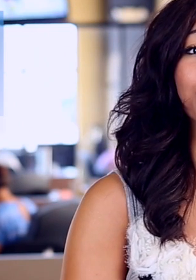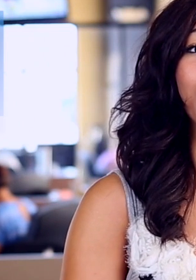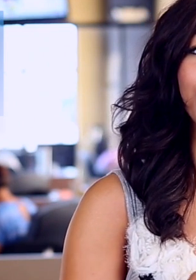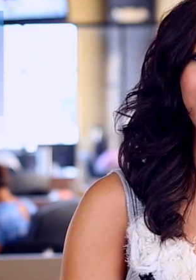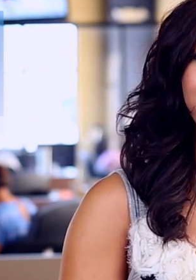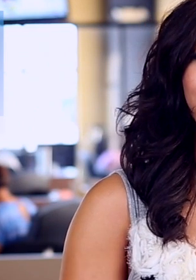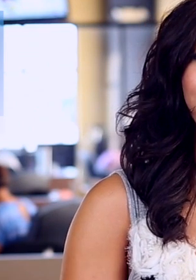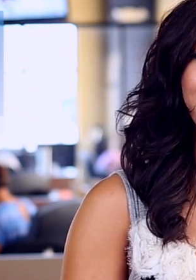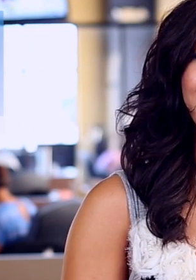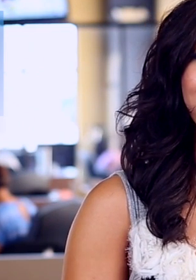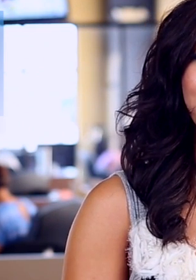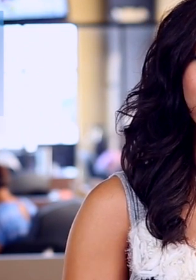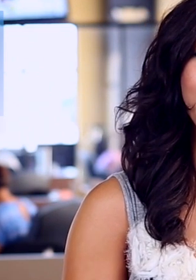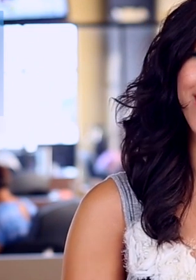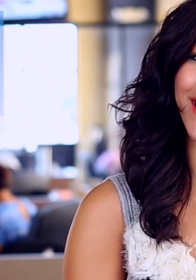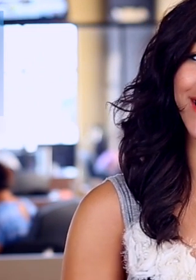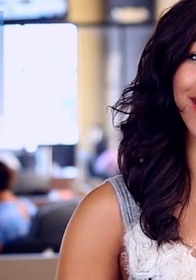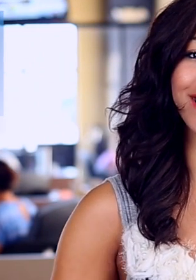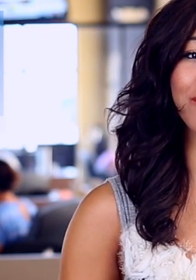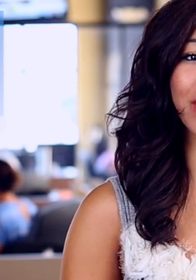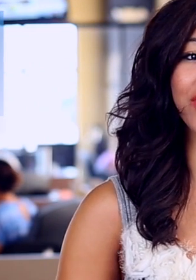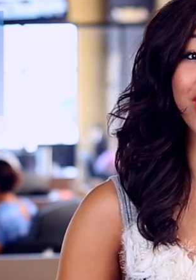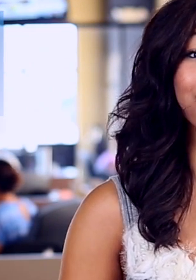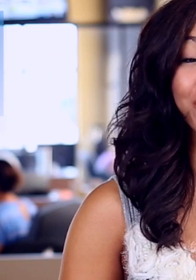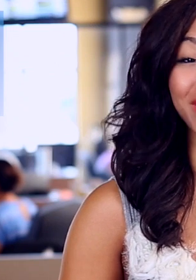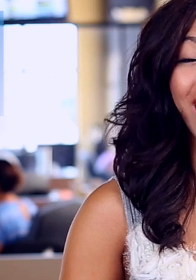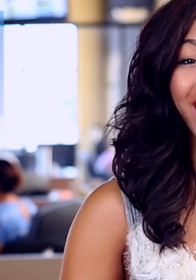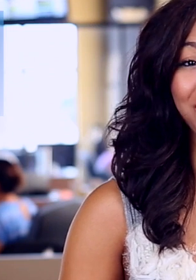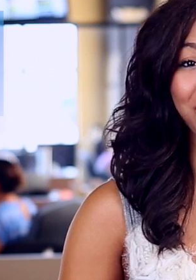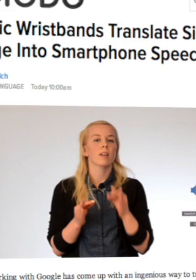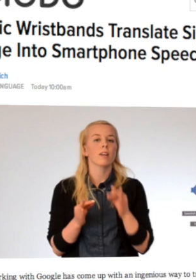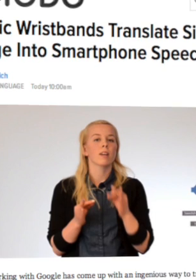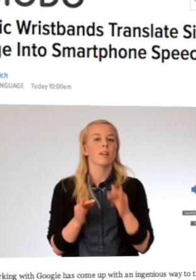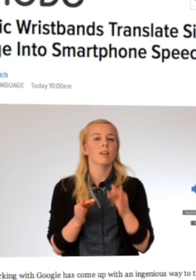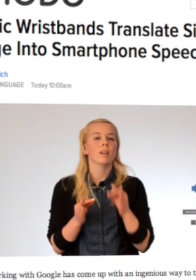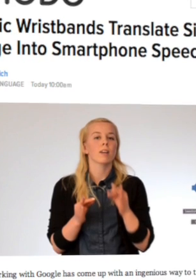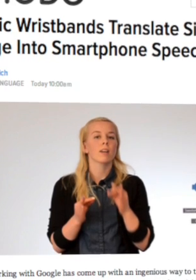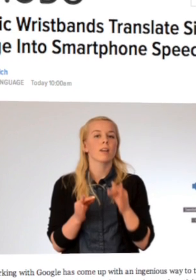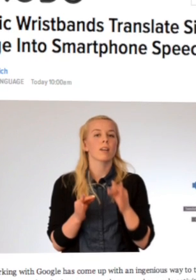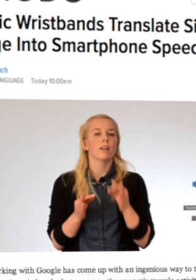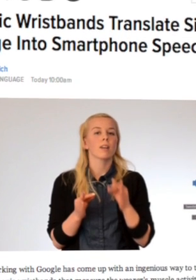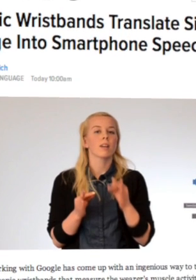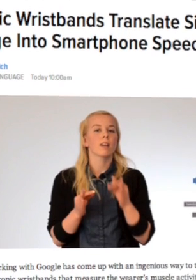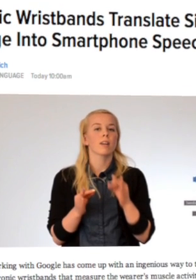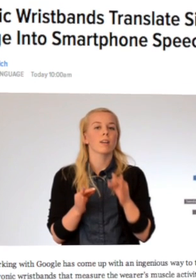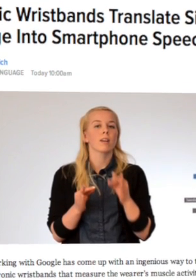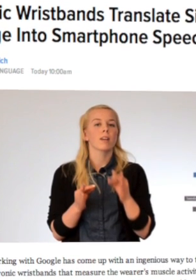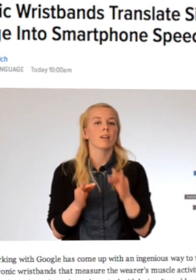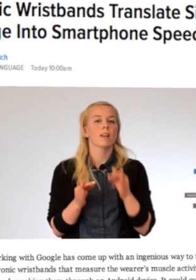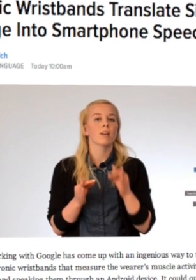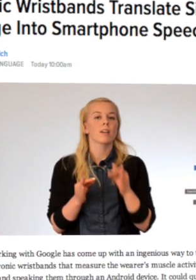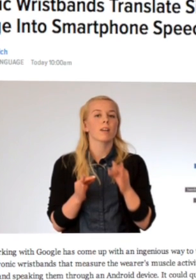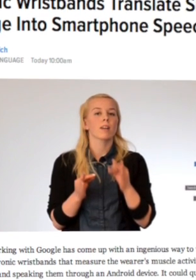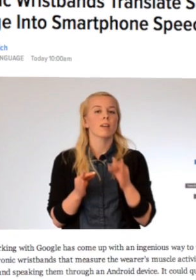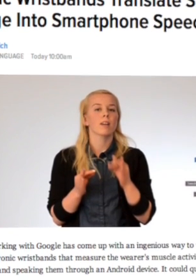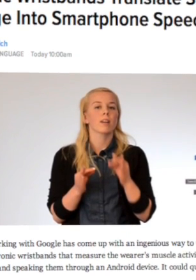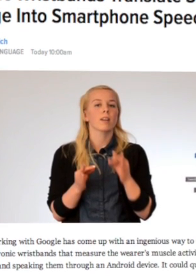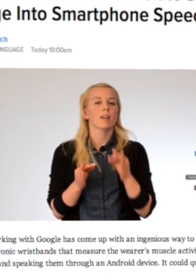Those motions would then be translated into speech in real time. Students at the Berg School of Communication in Sweden helped come up with the